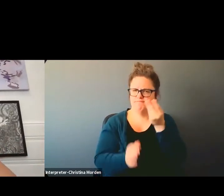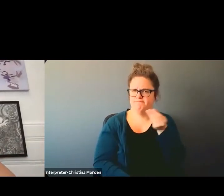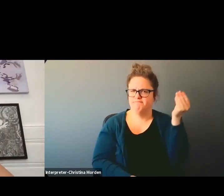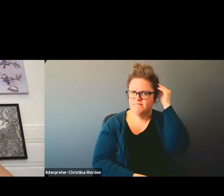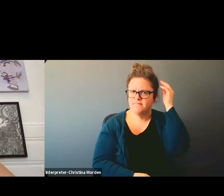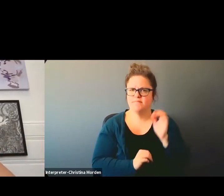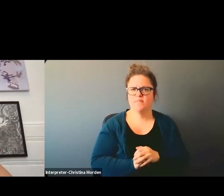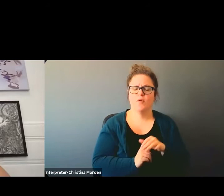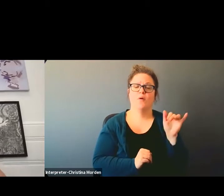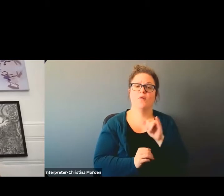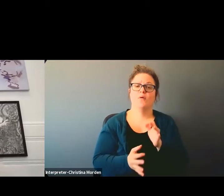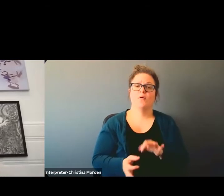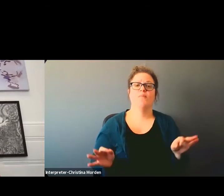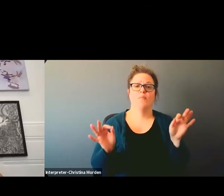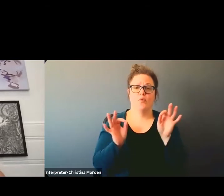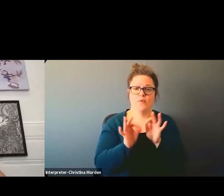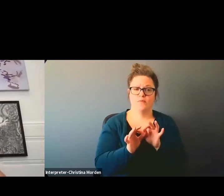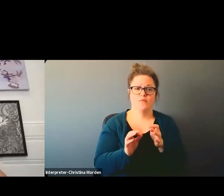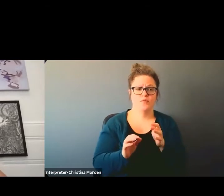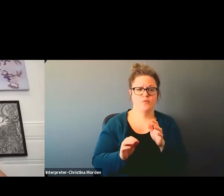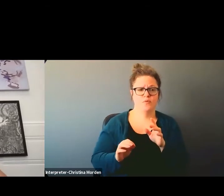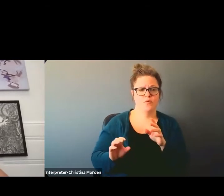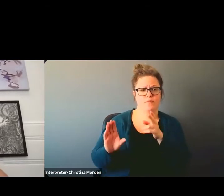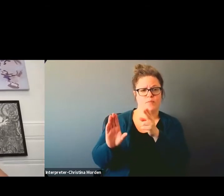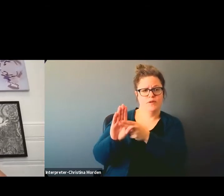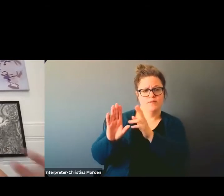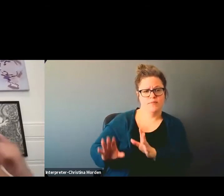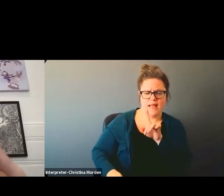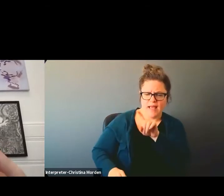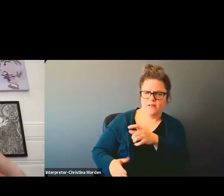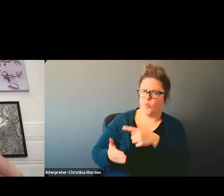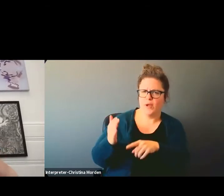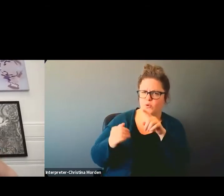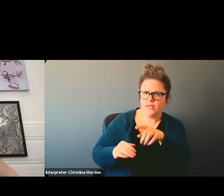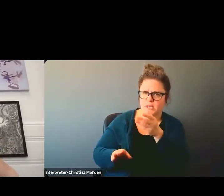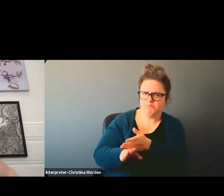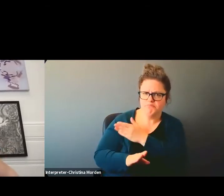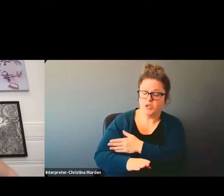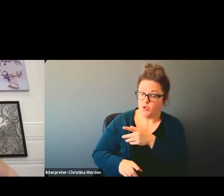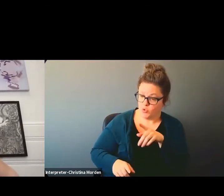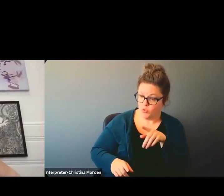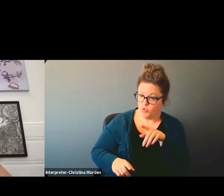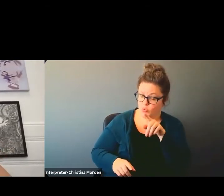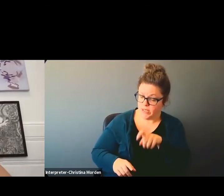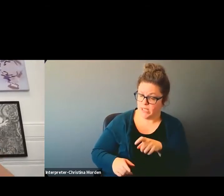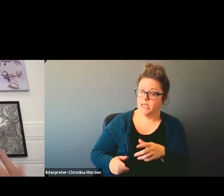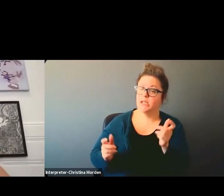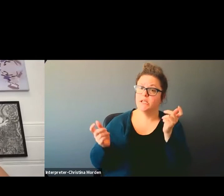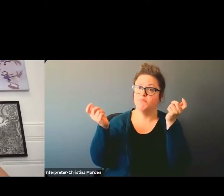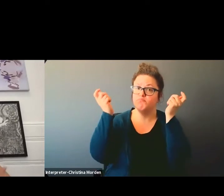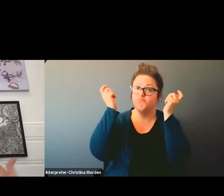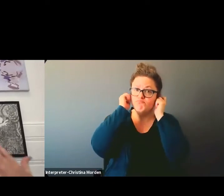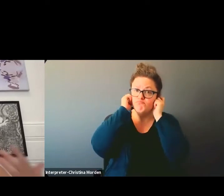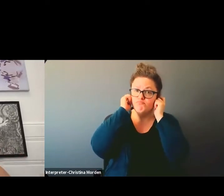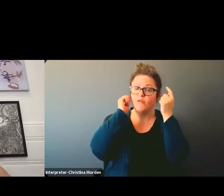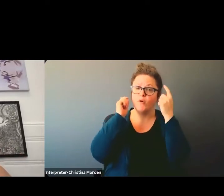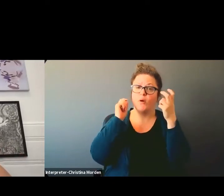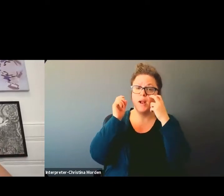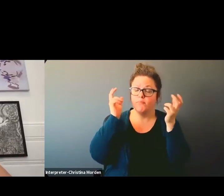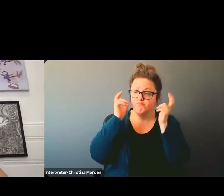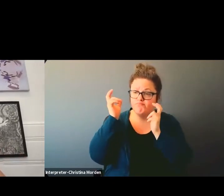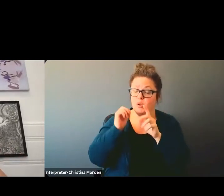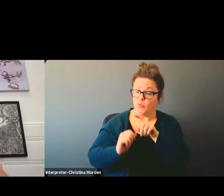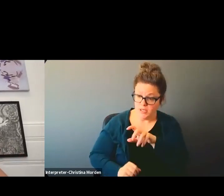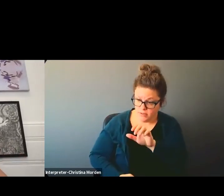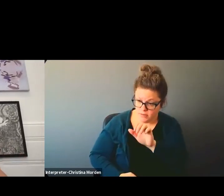also important to ask participants what they need ahead of time. Do they need an assisted listening device? Do they need ASL,